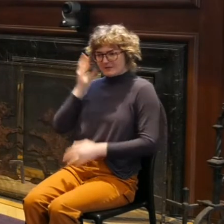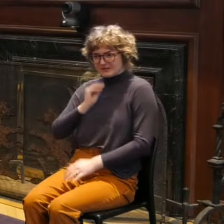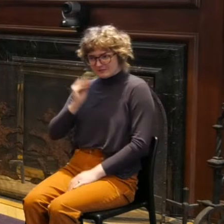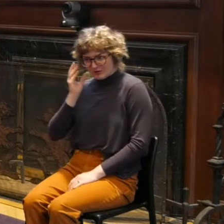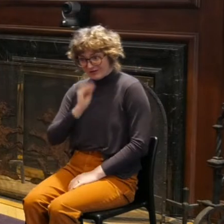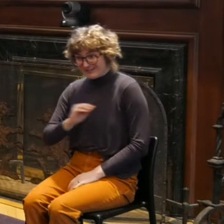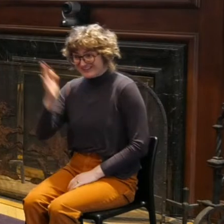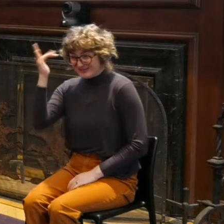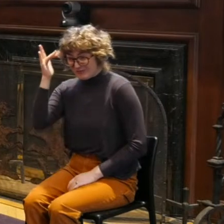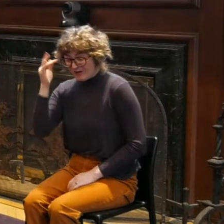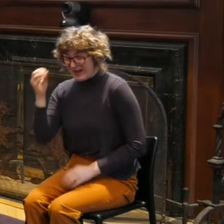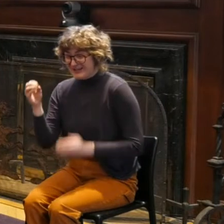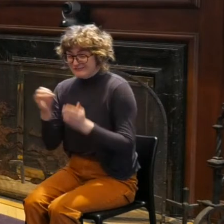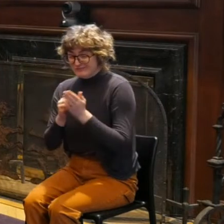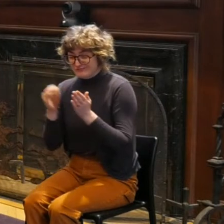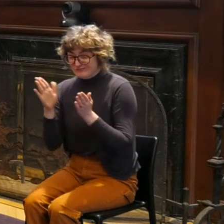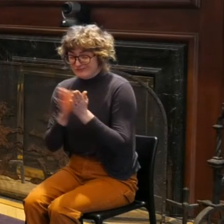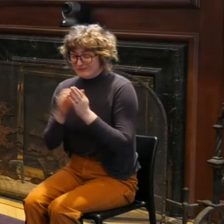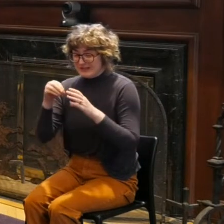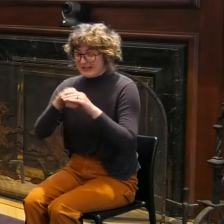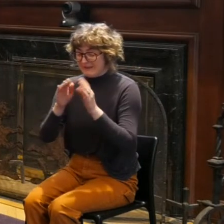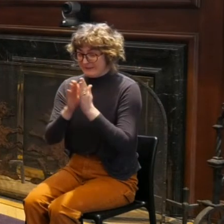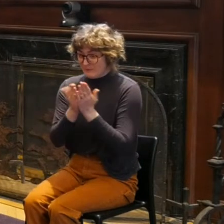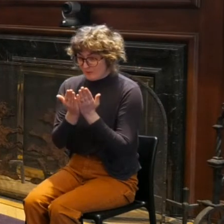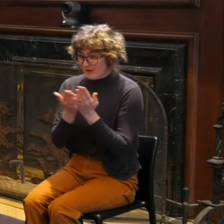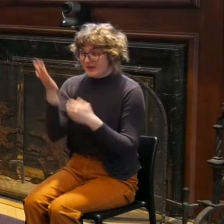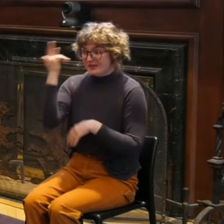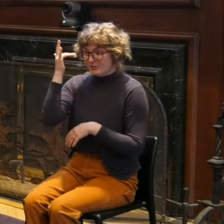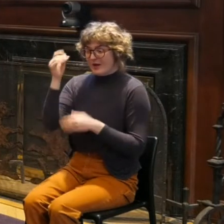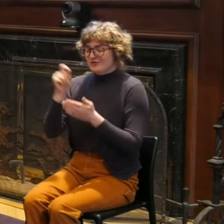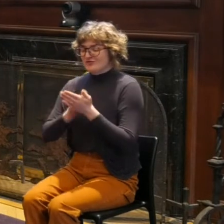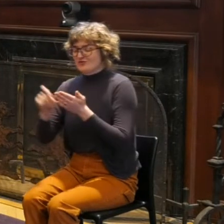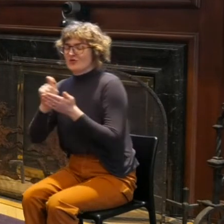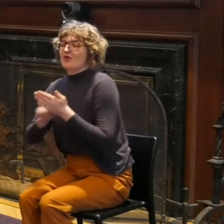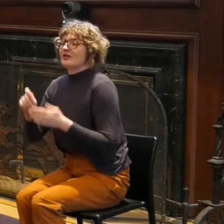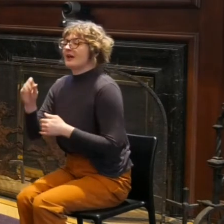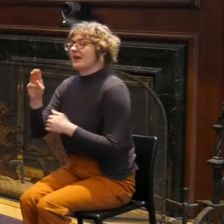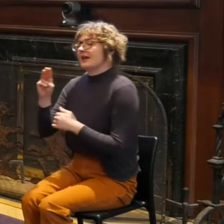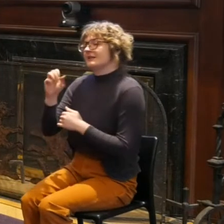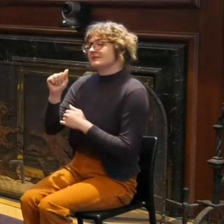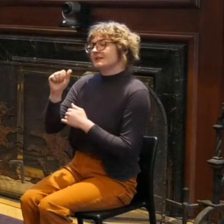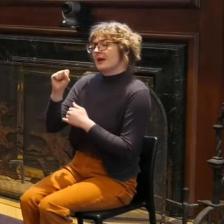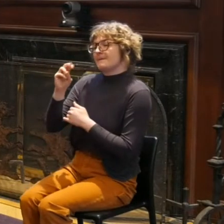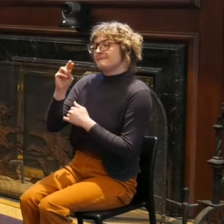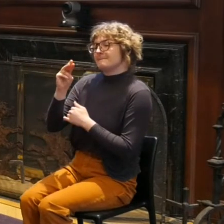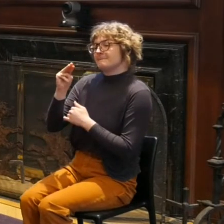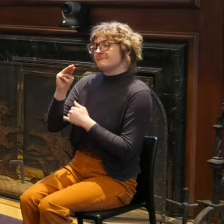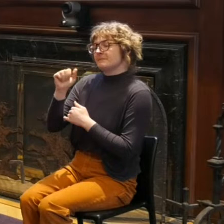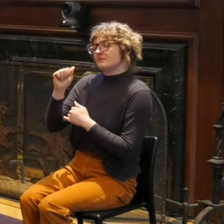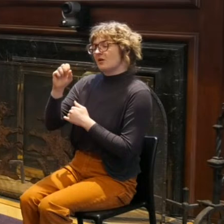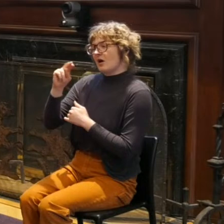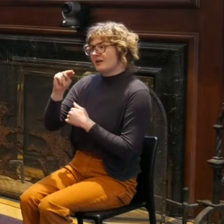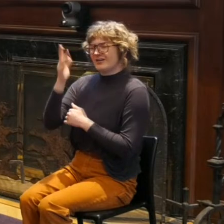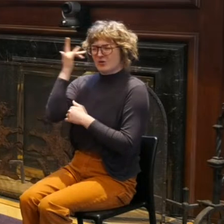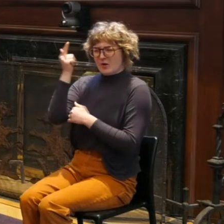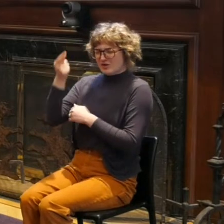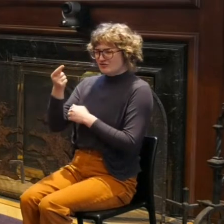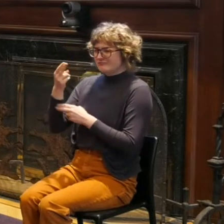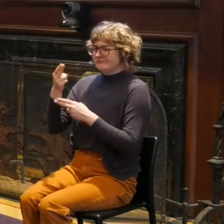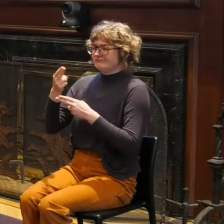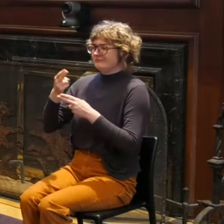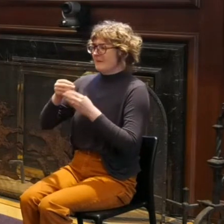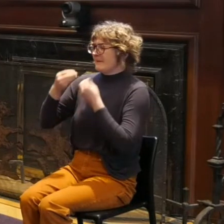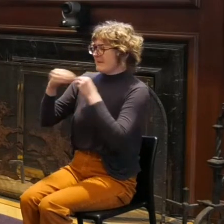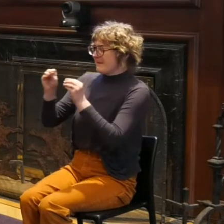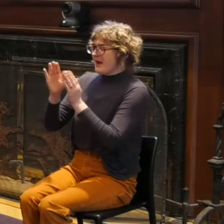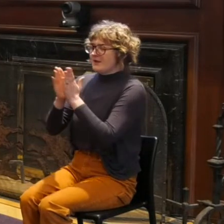she wrote him as Esau. That is why she wrote him as Samson. That is why she made him swing his books